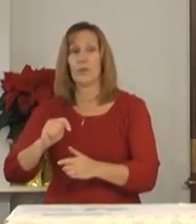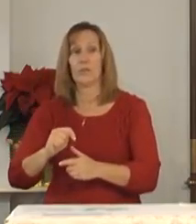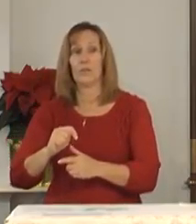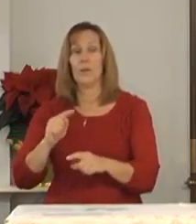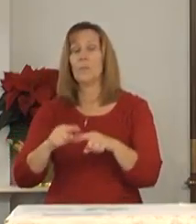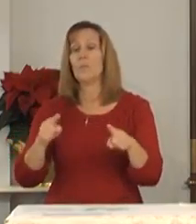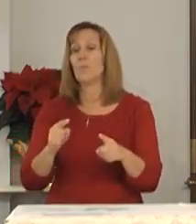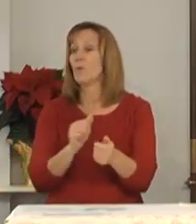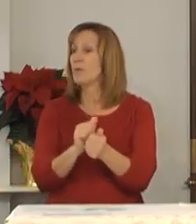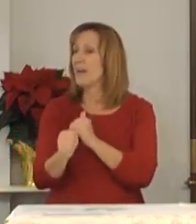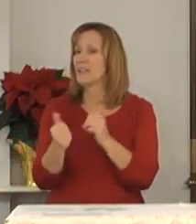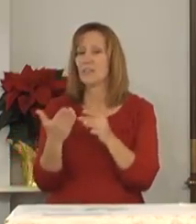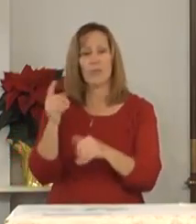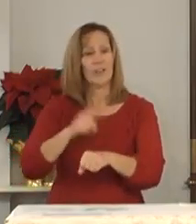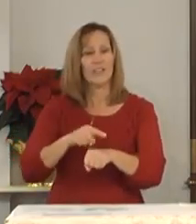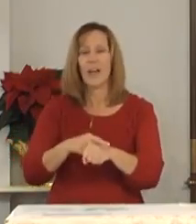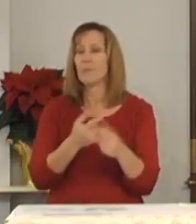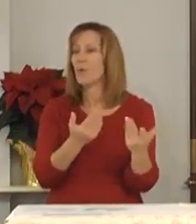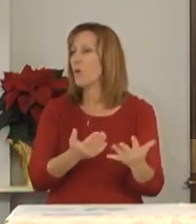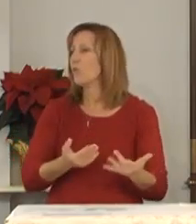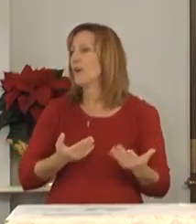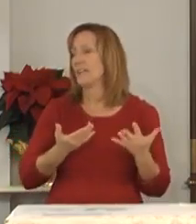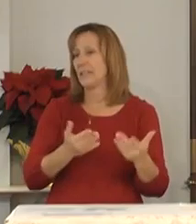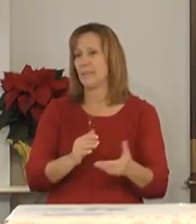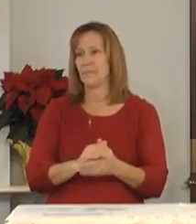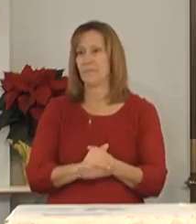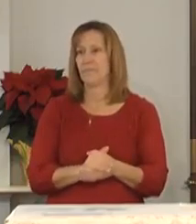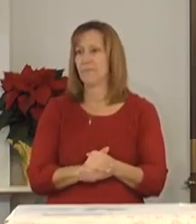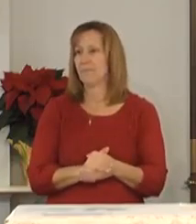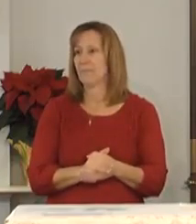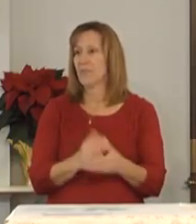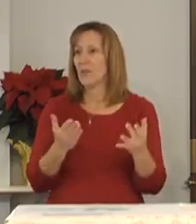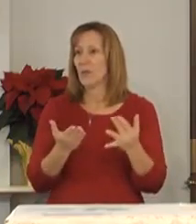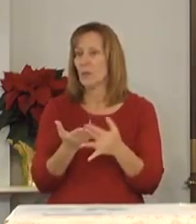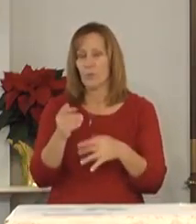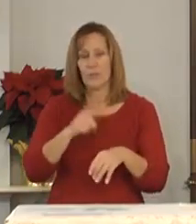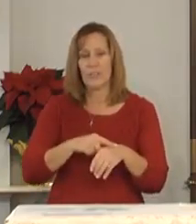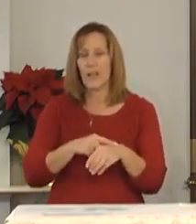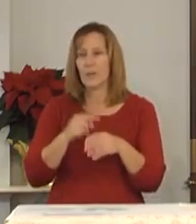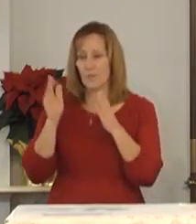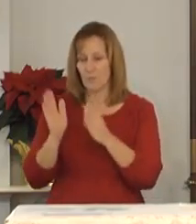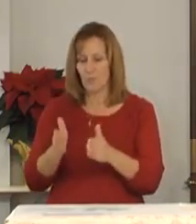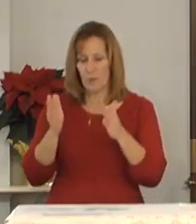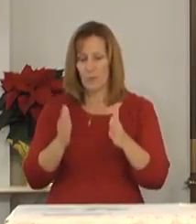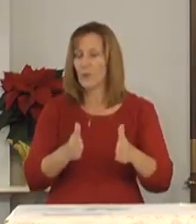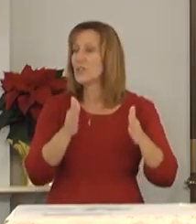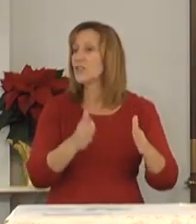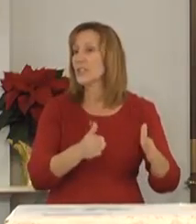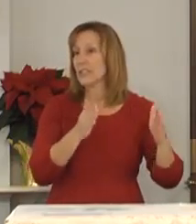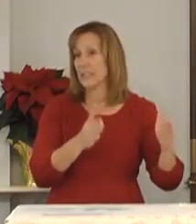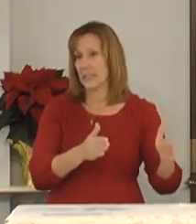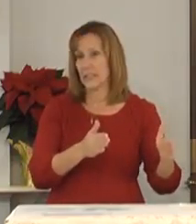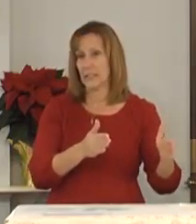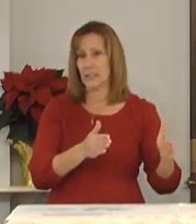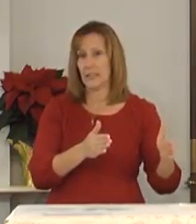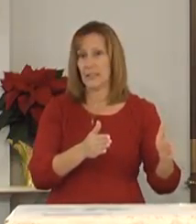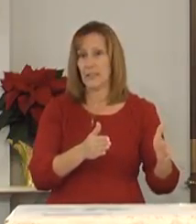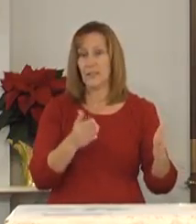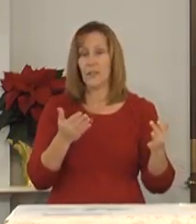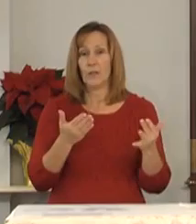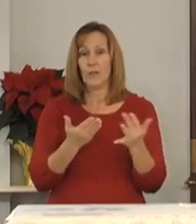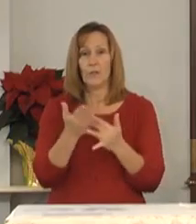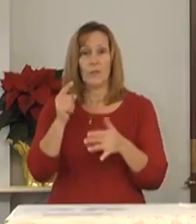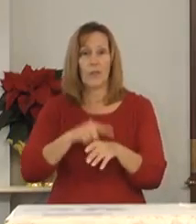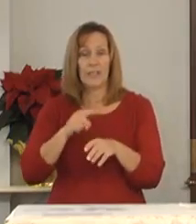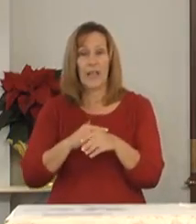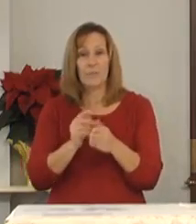But we've passed through a time of waiting, through a time of preparation, through a